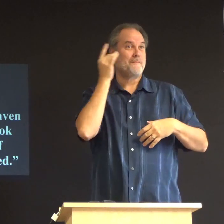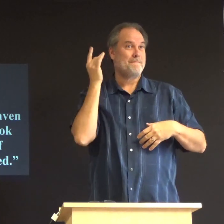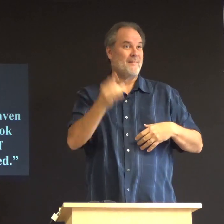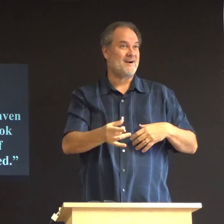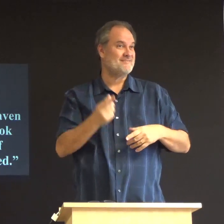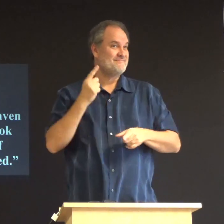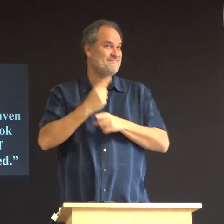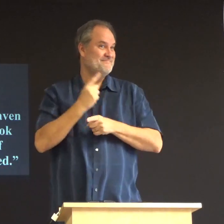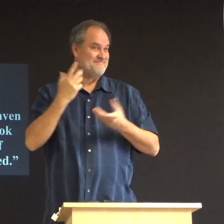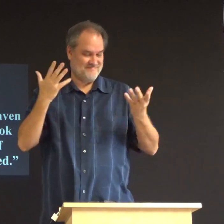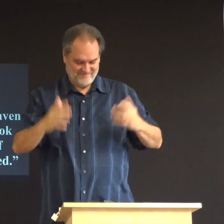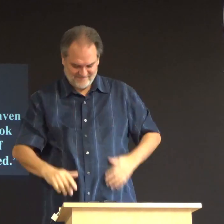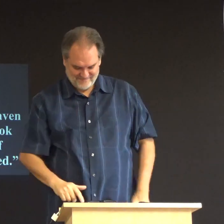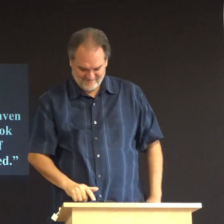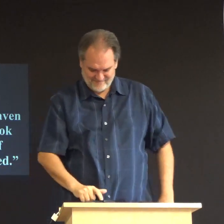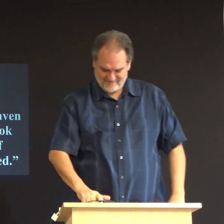It's delicious, right?